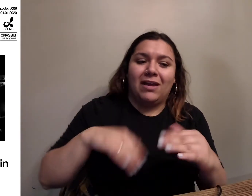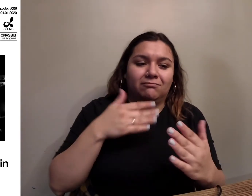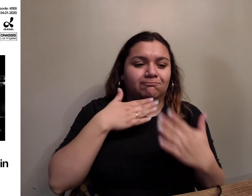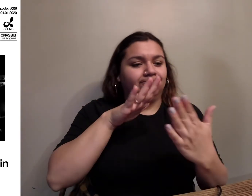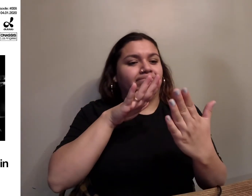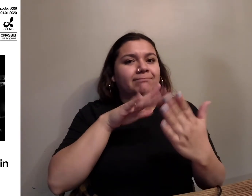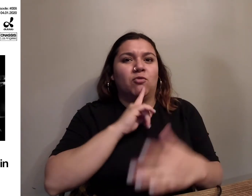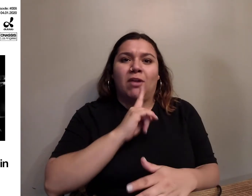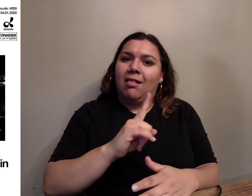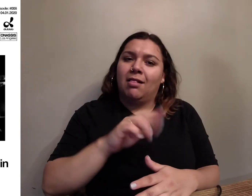a much more kind